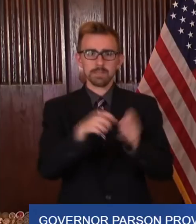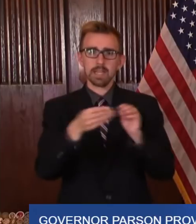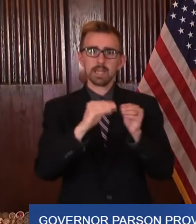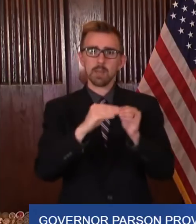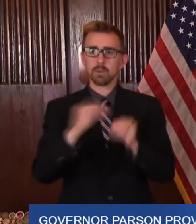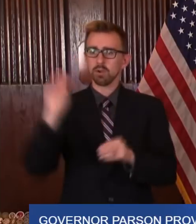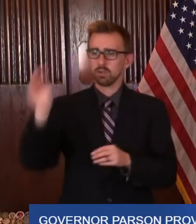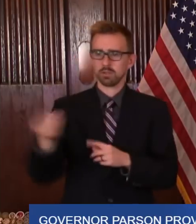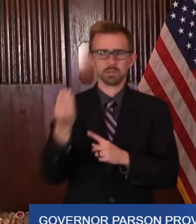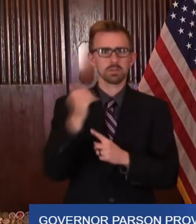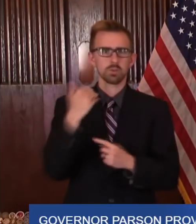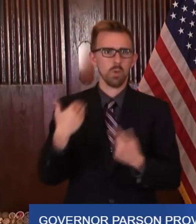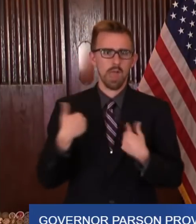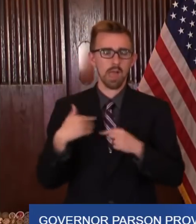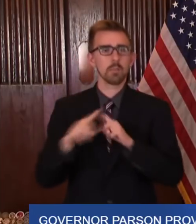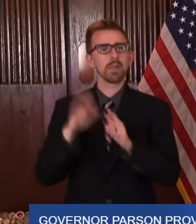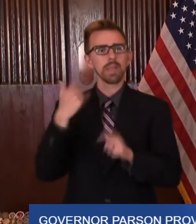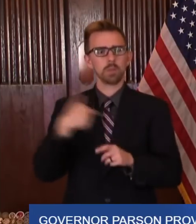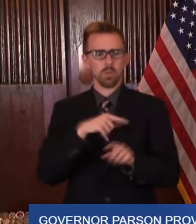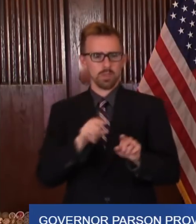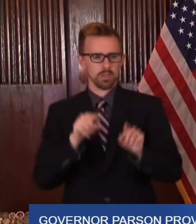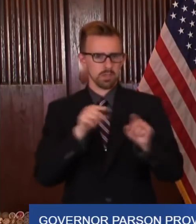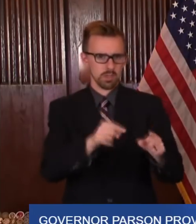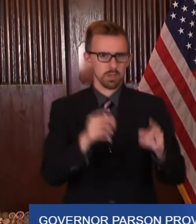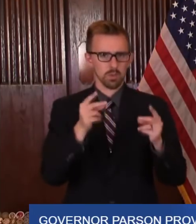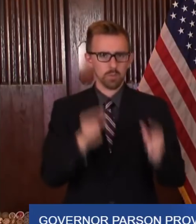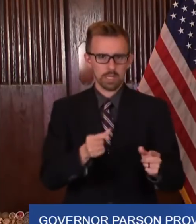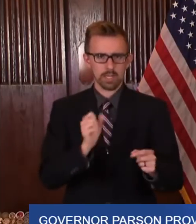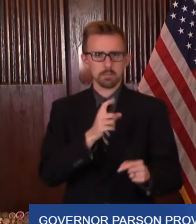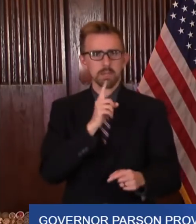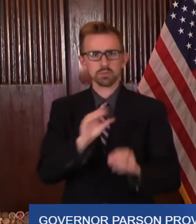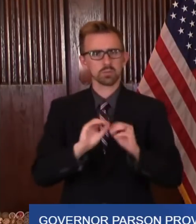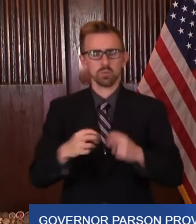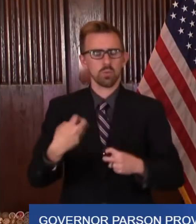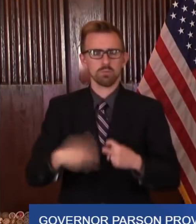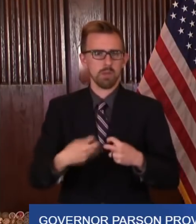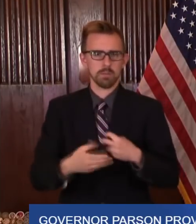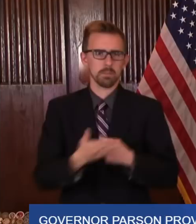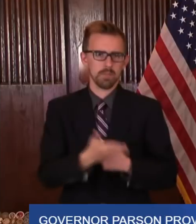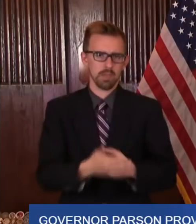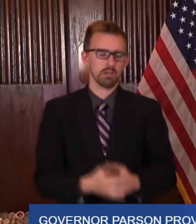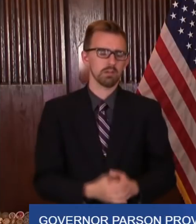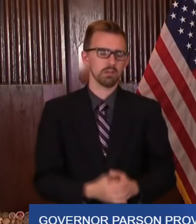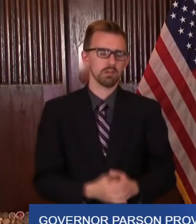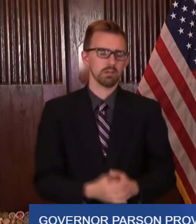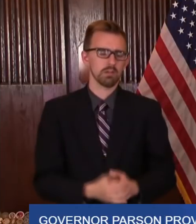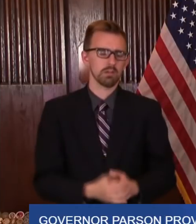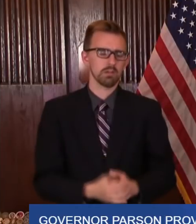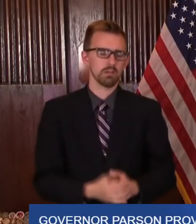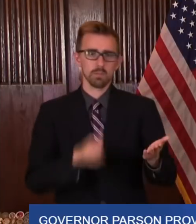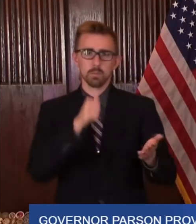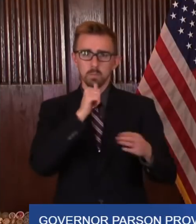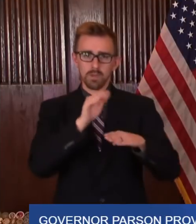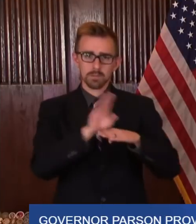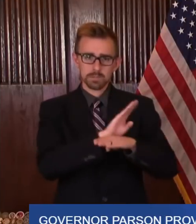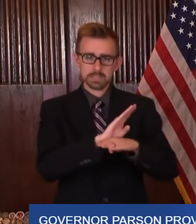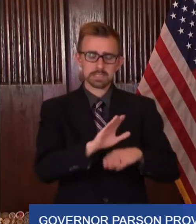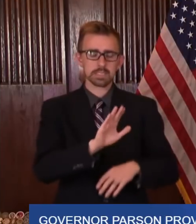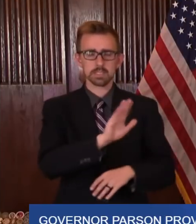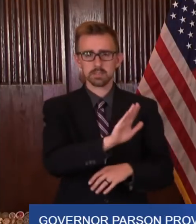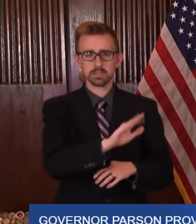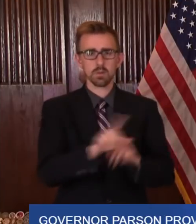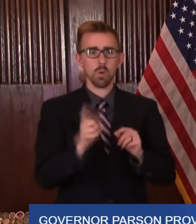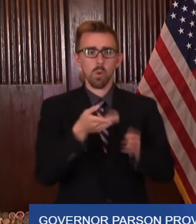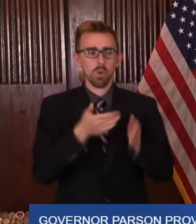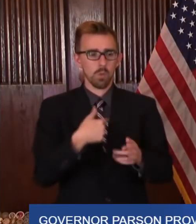but again, that's why we move in so quickly to make sure we don't have that problem. But again, that's a private business, a private sector, and the only way